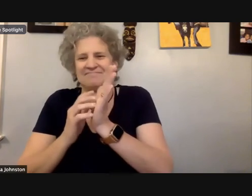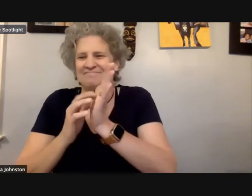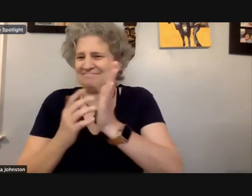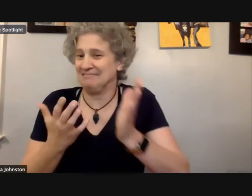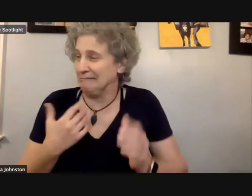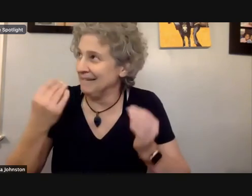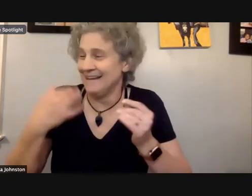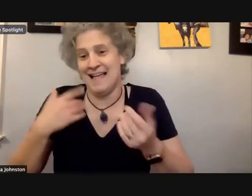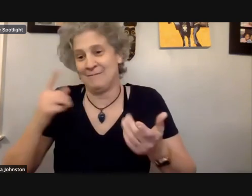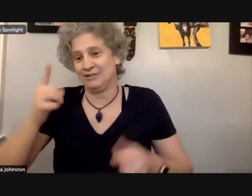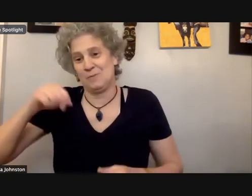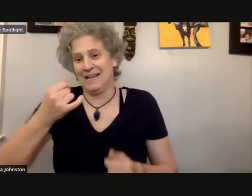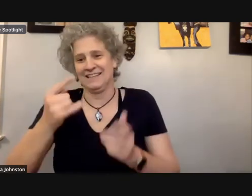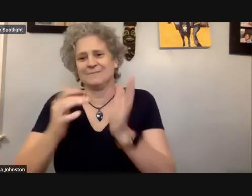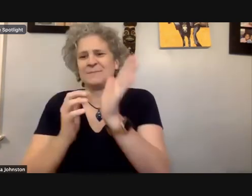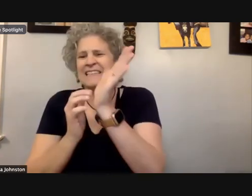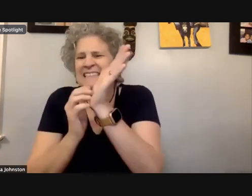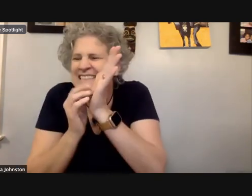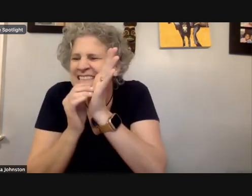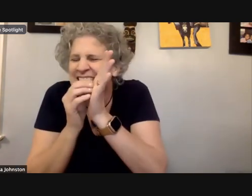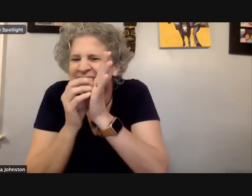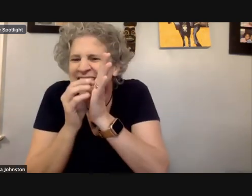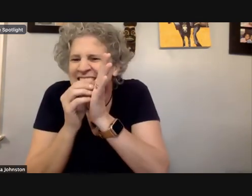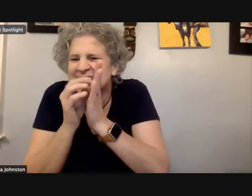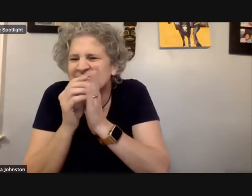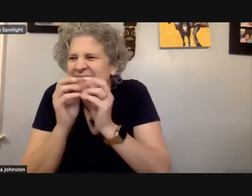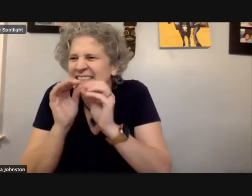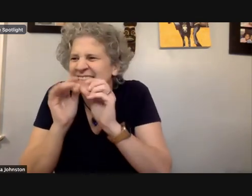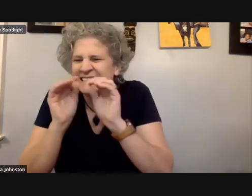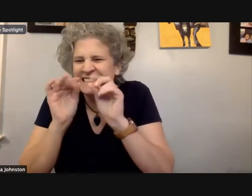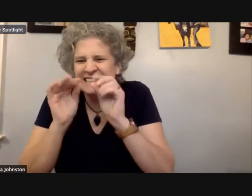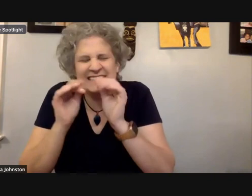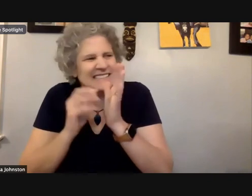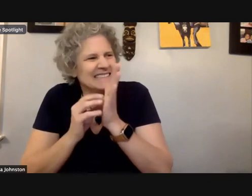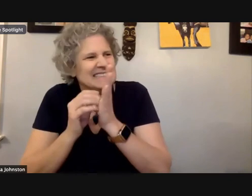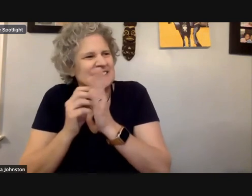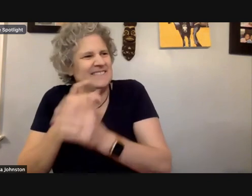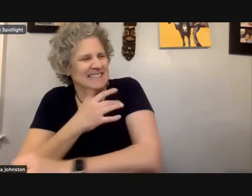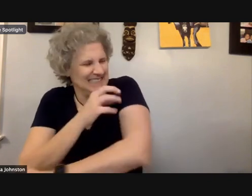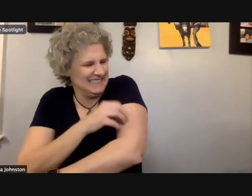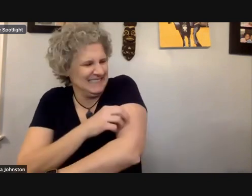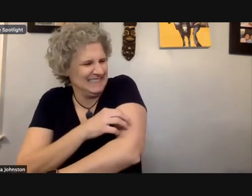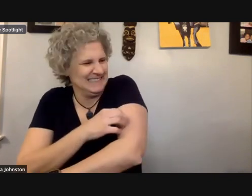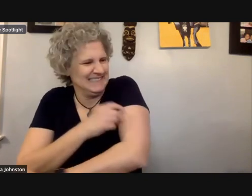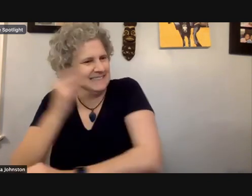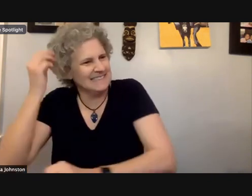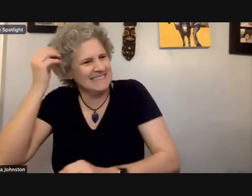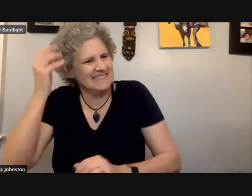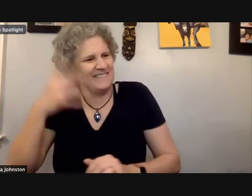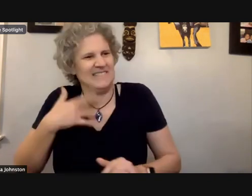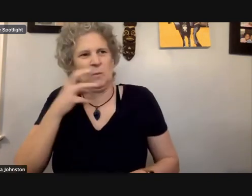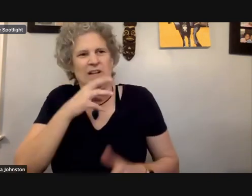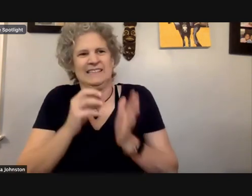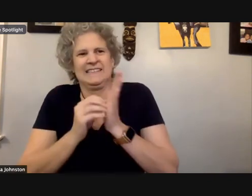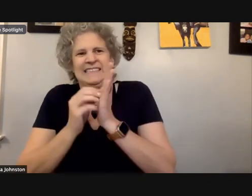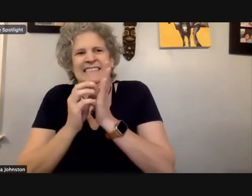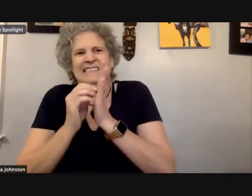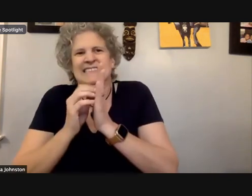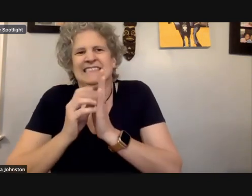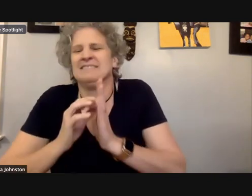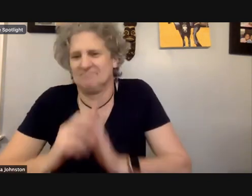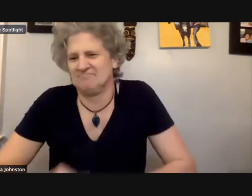Trying to think about how to articulate that. So I don't know. It's funny. Kind of doing this on the wing there. I'm just going to